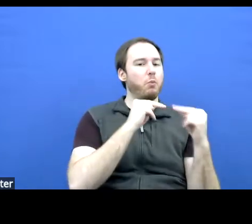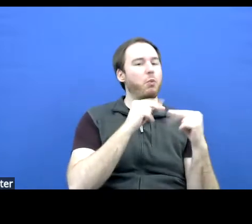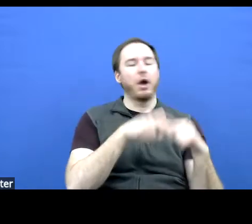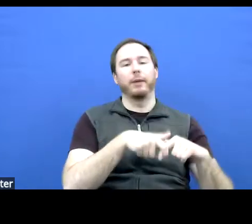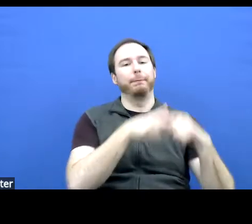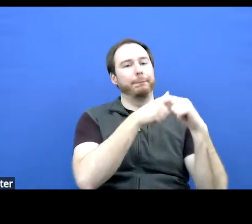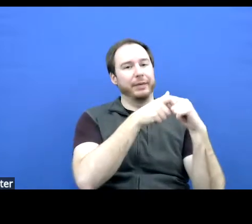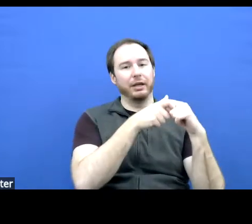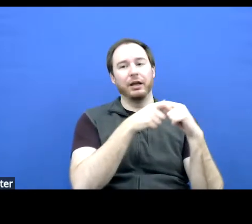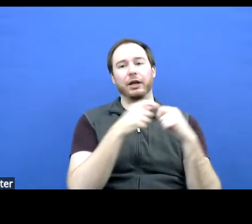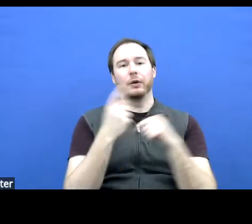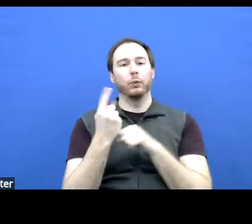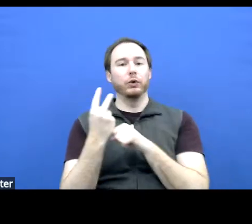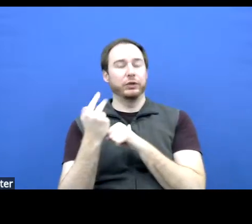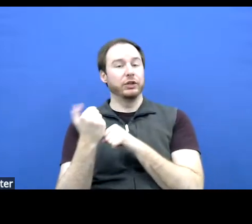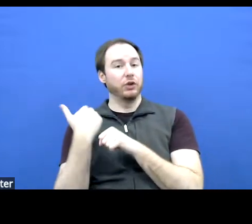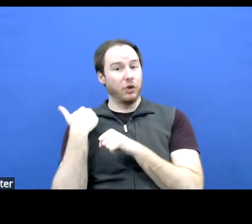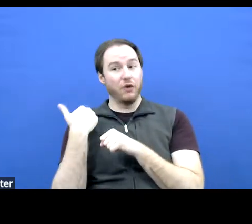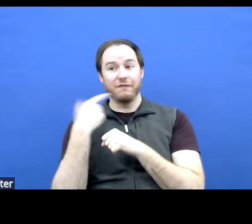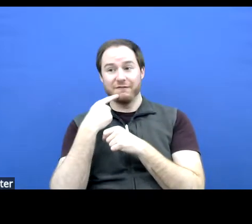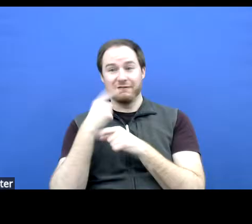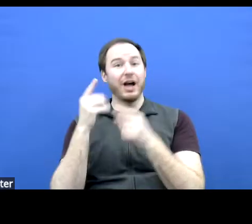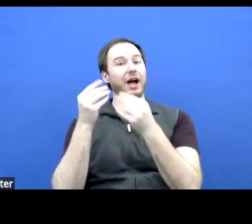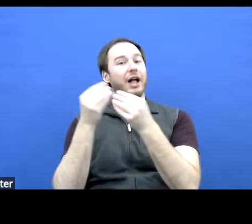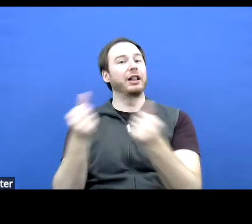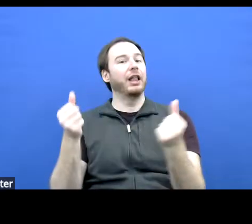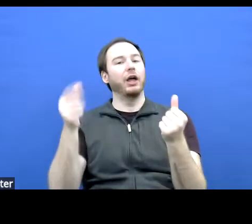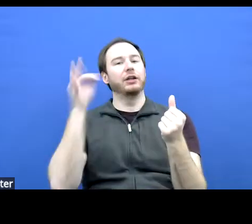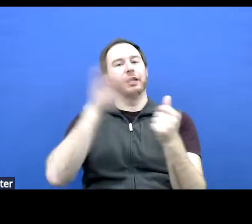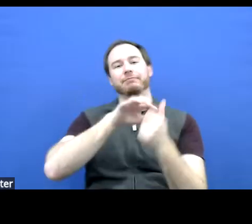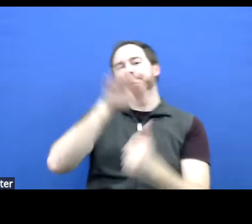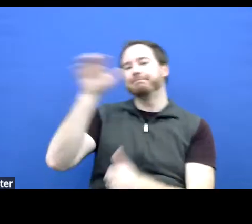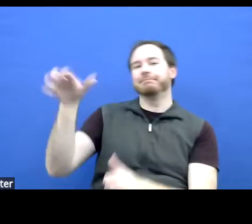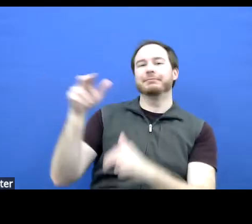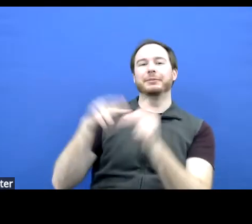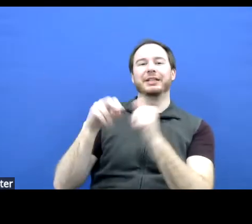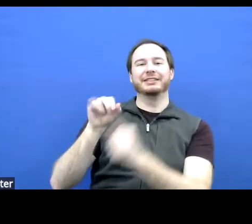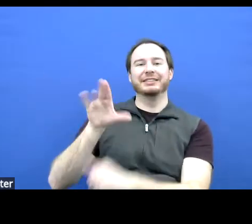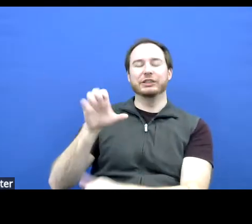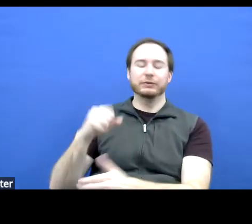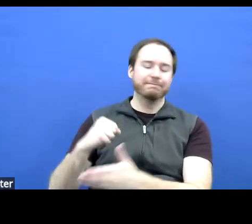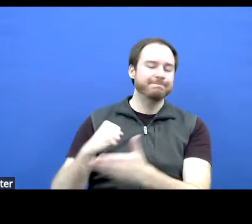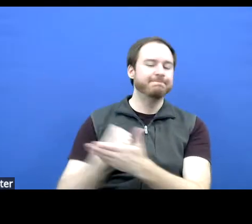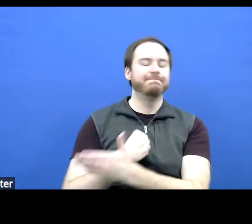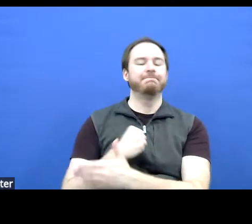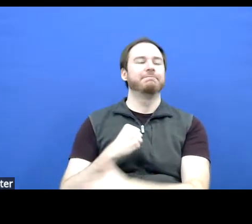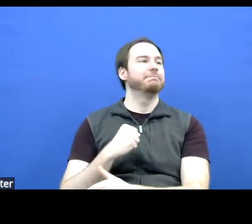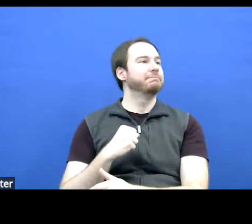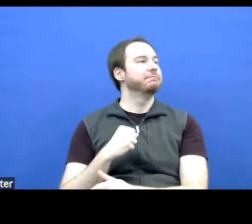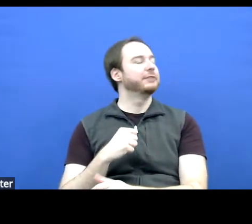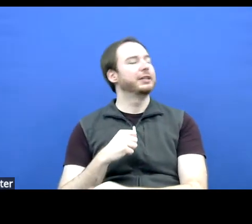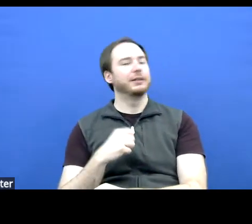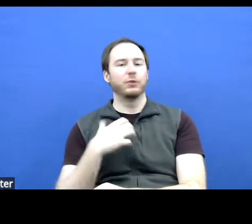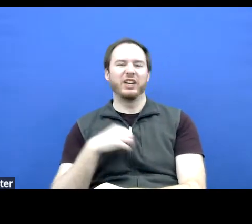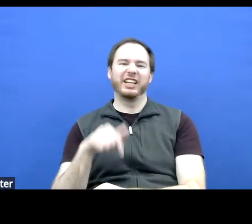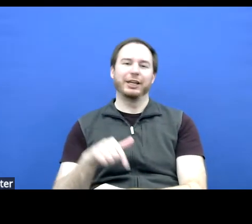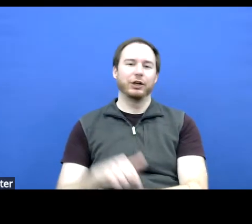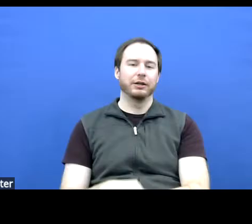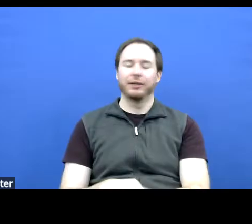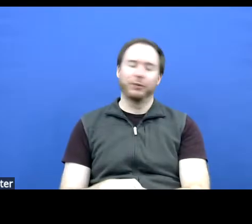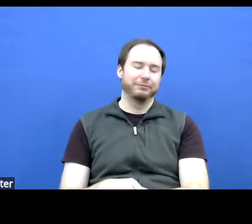finally lifted a few years ago, and unfortunately, they chose Syracuse. Maybe they'll come back. That's right.